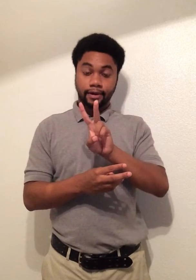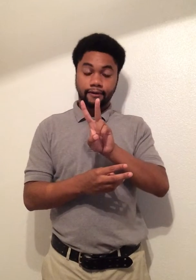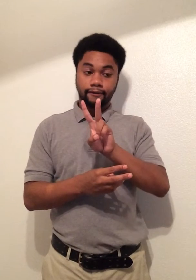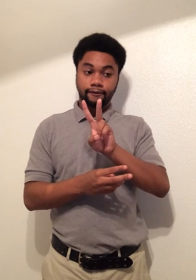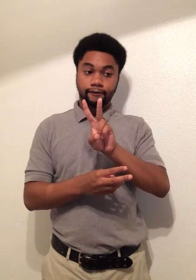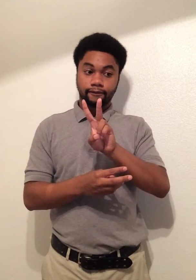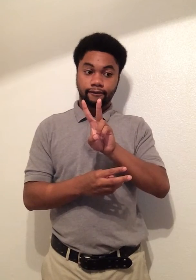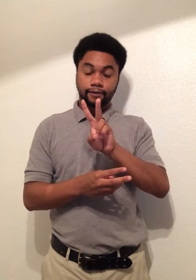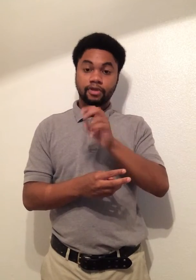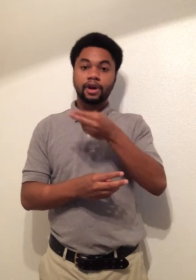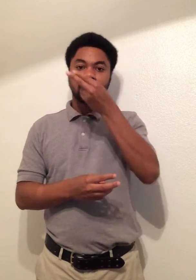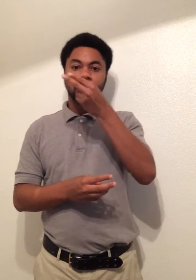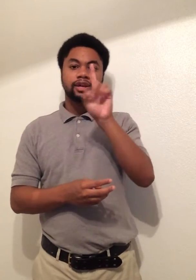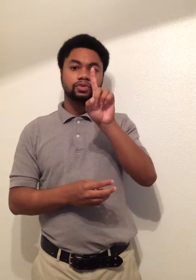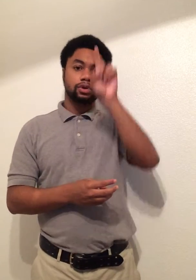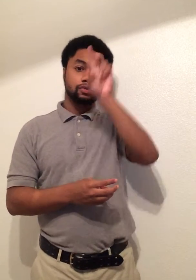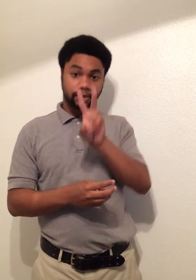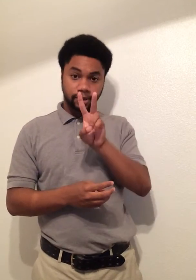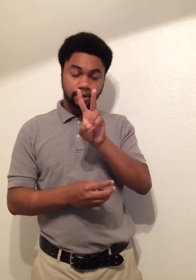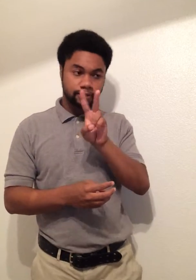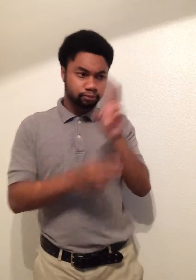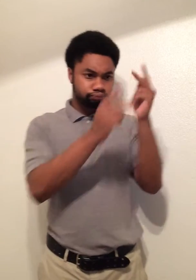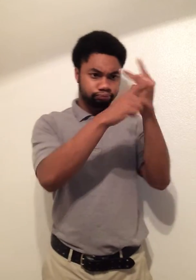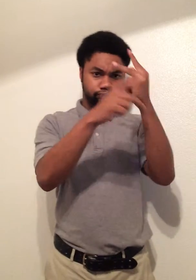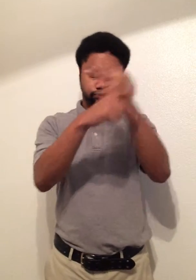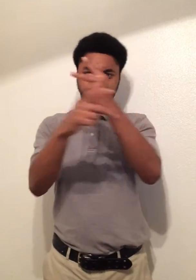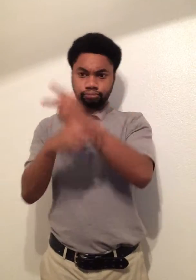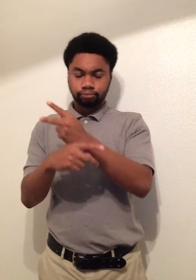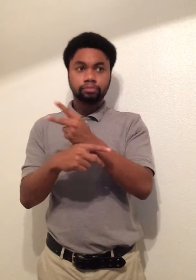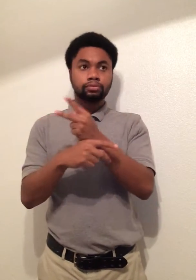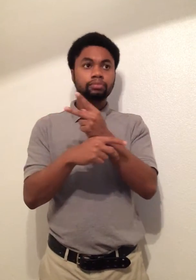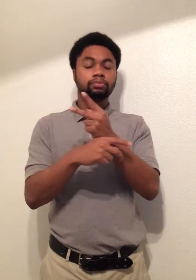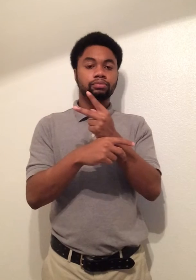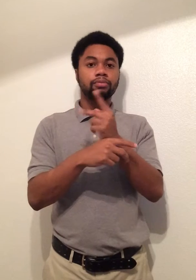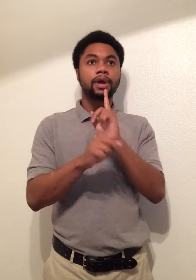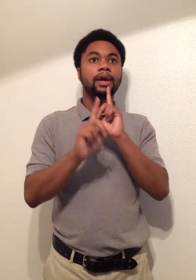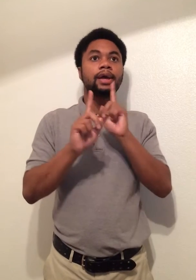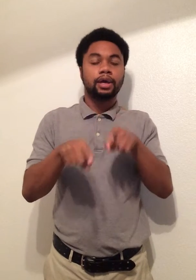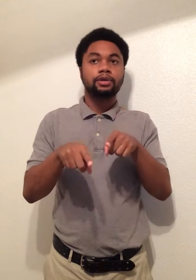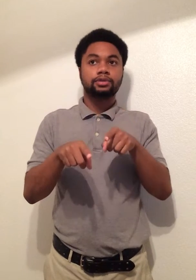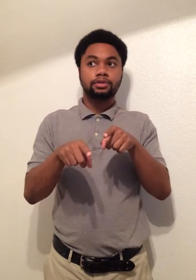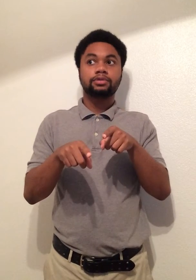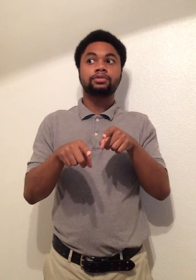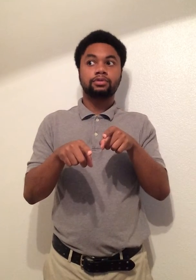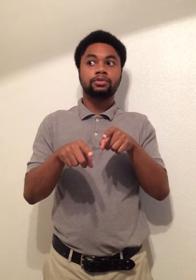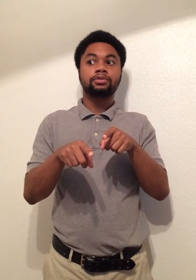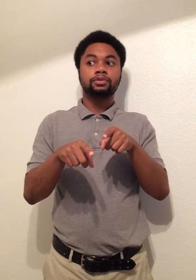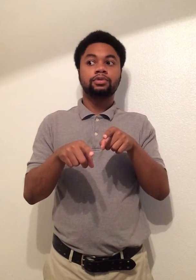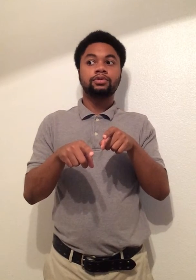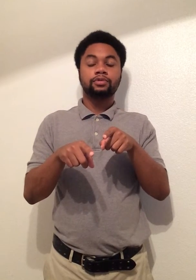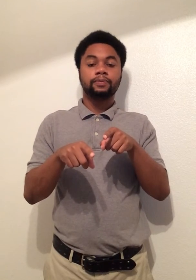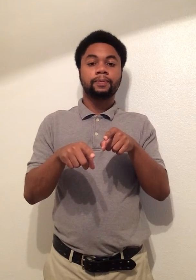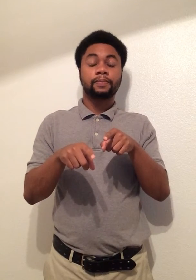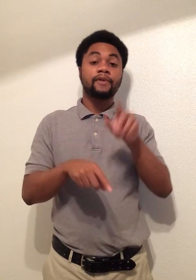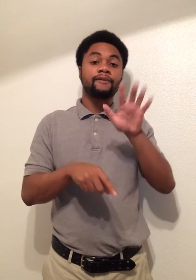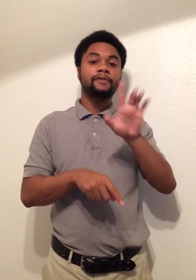1.5. You should have worked that out and you should have gotten 5 1/4 inch. 5 1/4